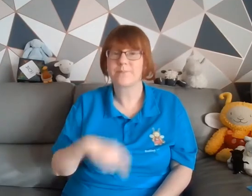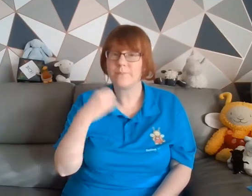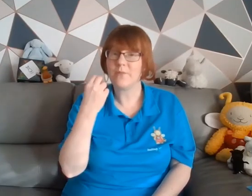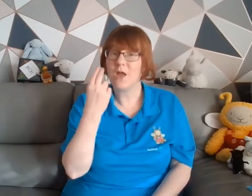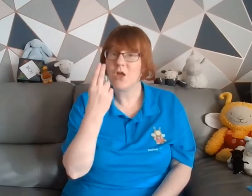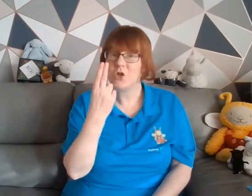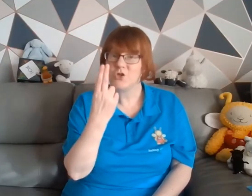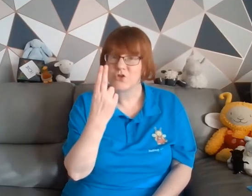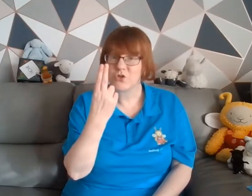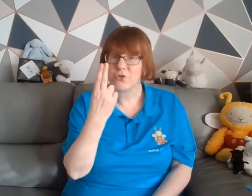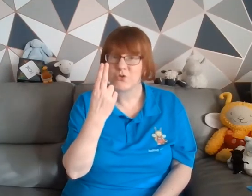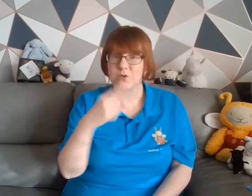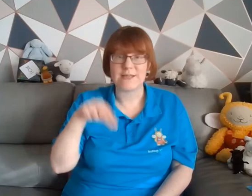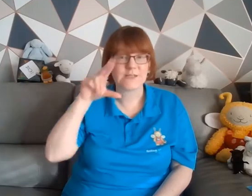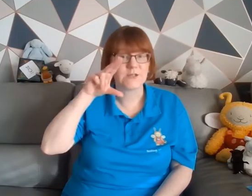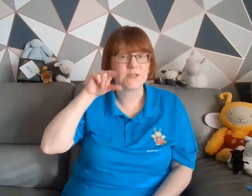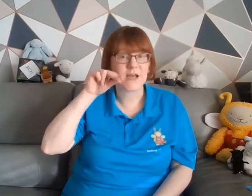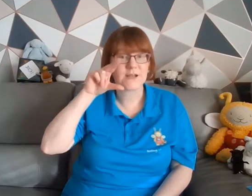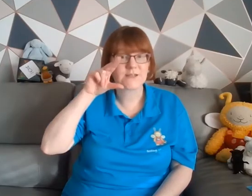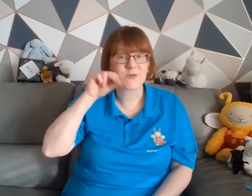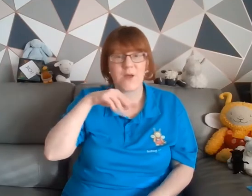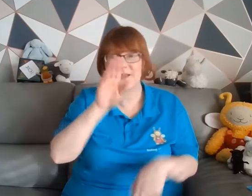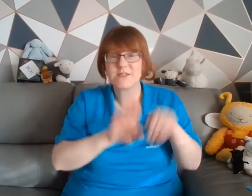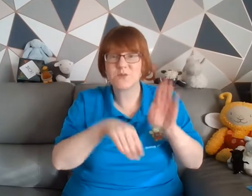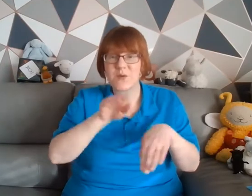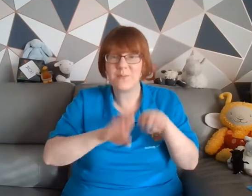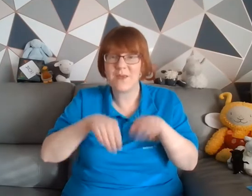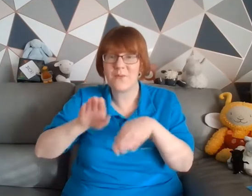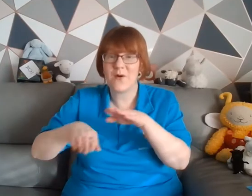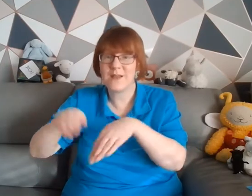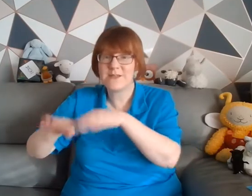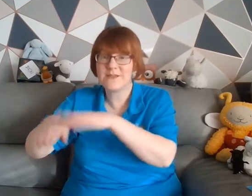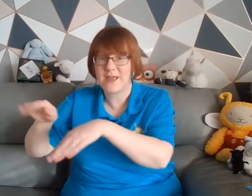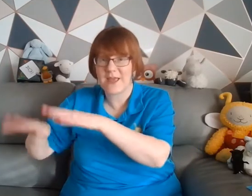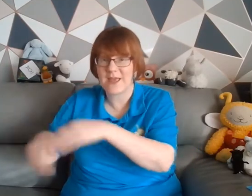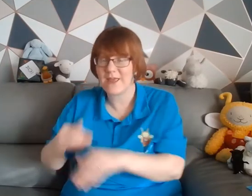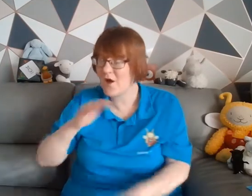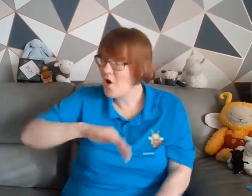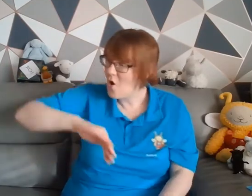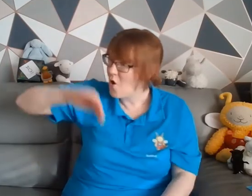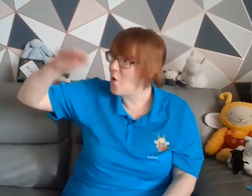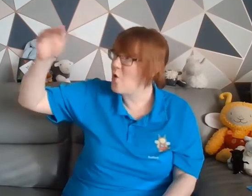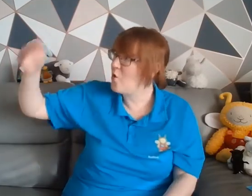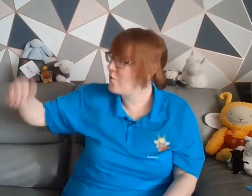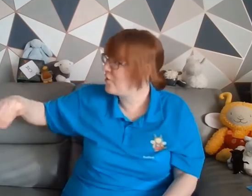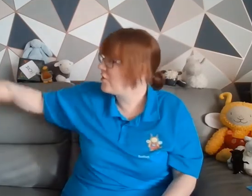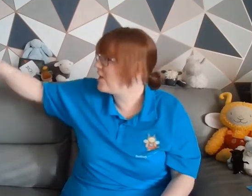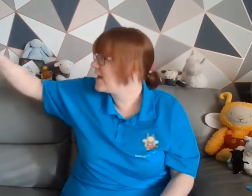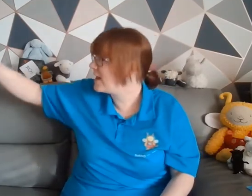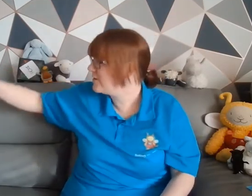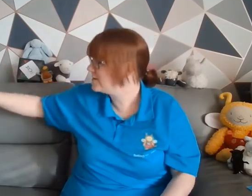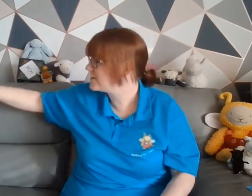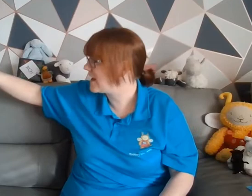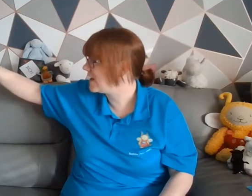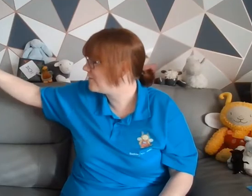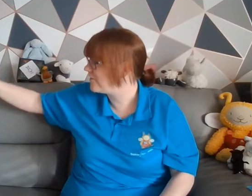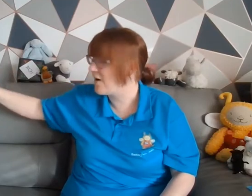Two little ducks went swimming one day Over the hills and